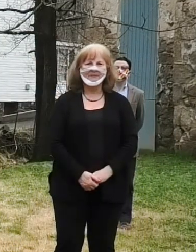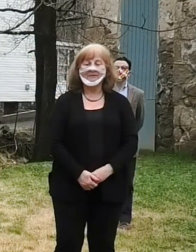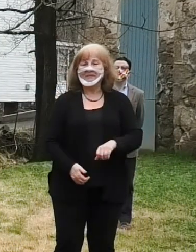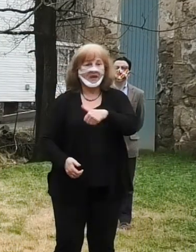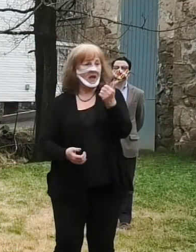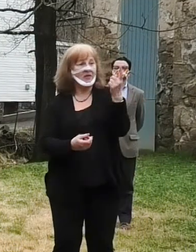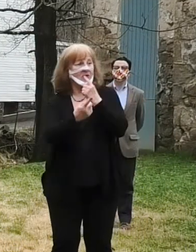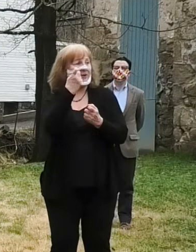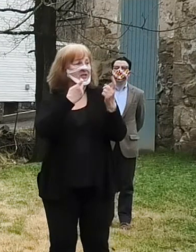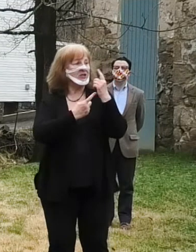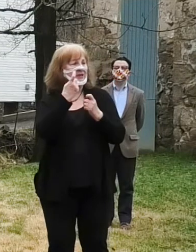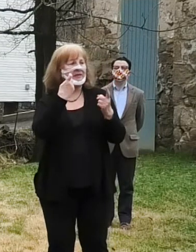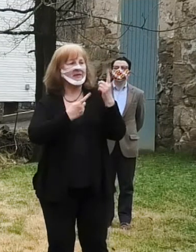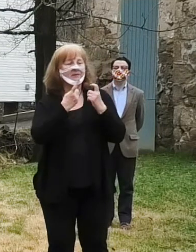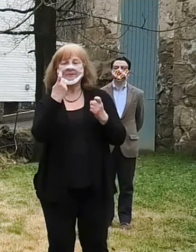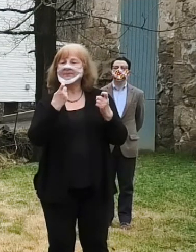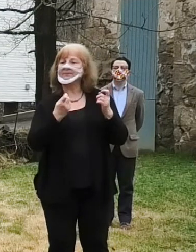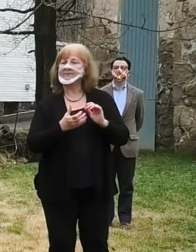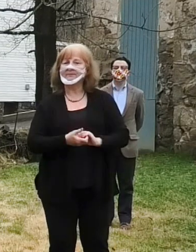Any other questions?